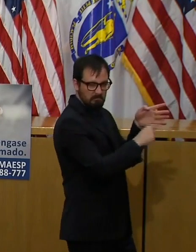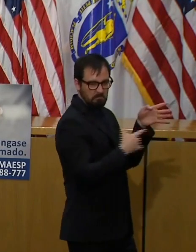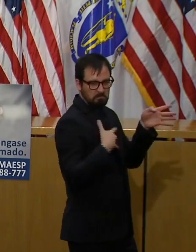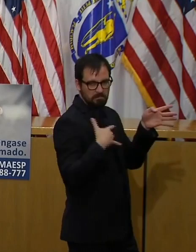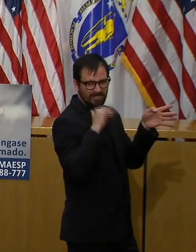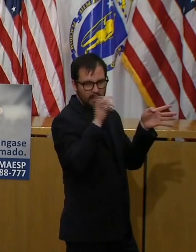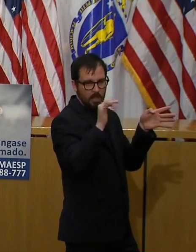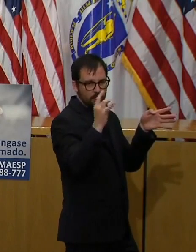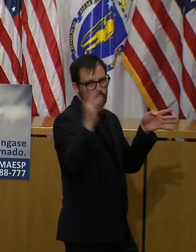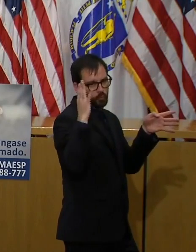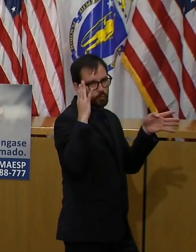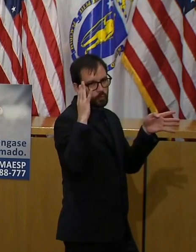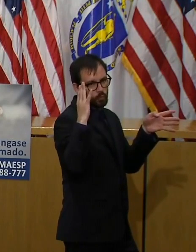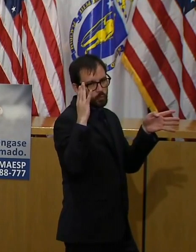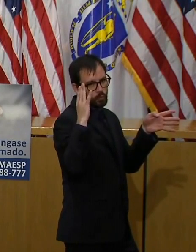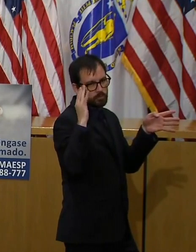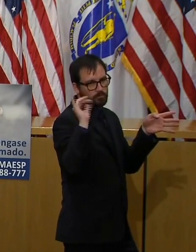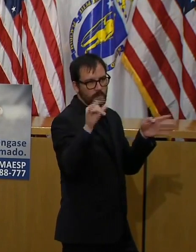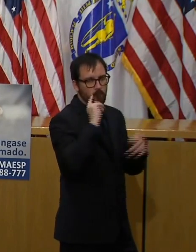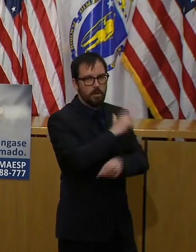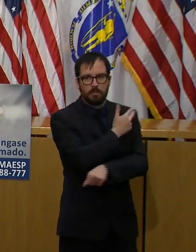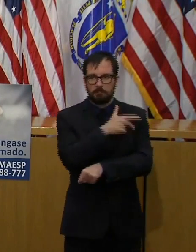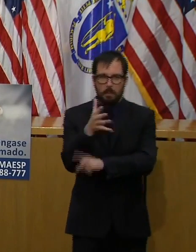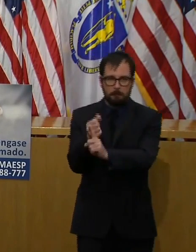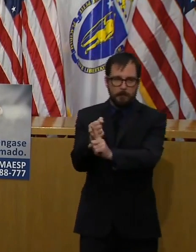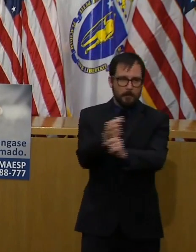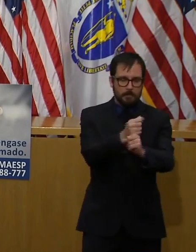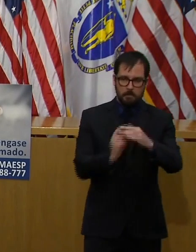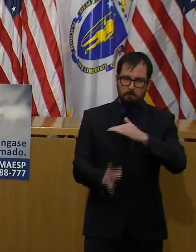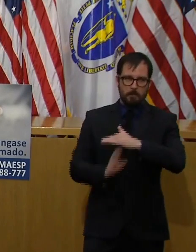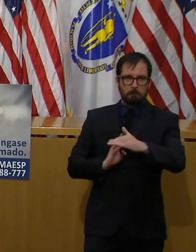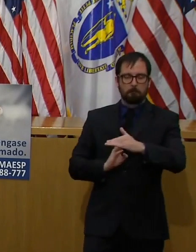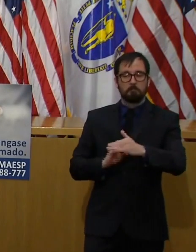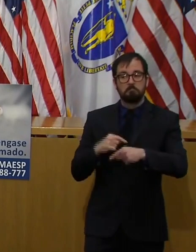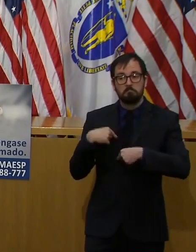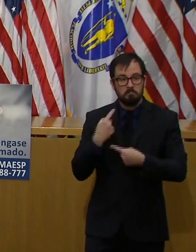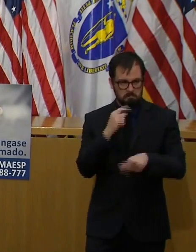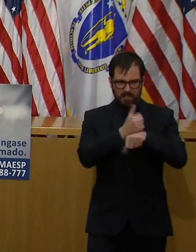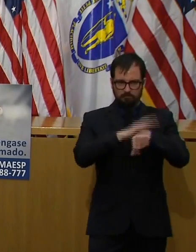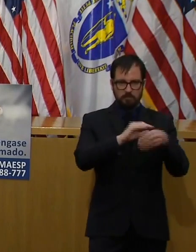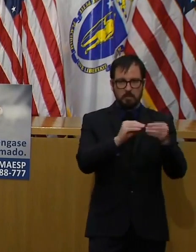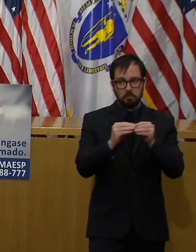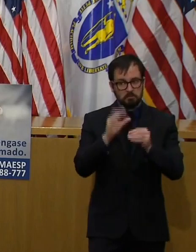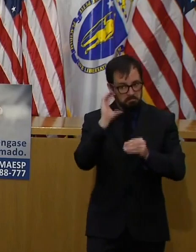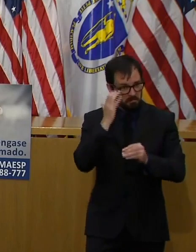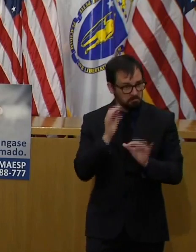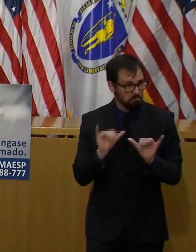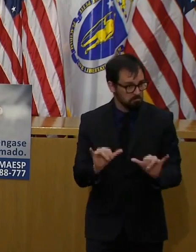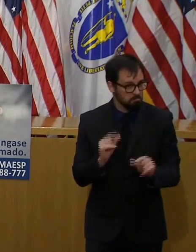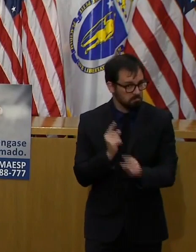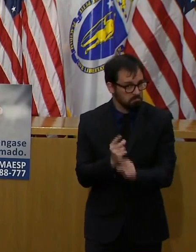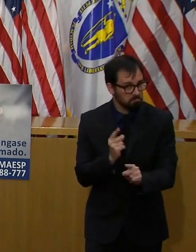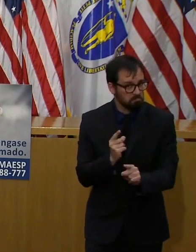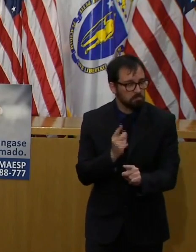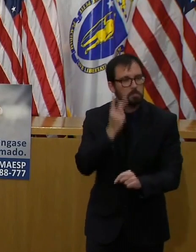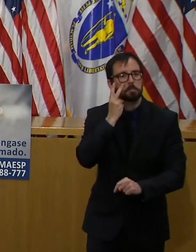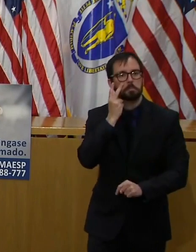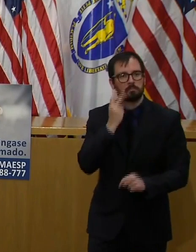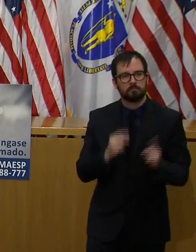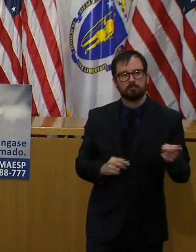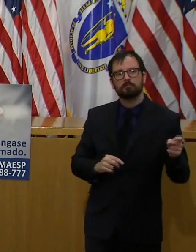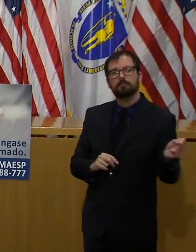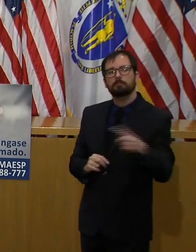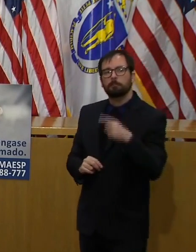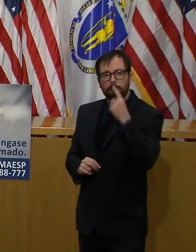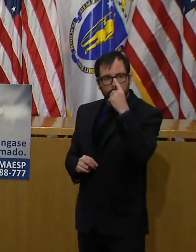to believe. Governor Cuomo has extended his pause to May 15th. Are you expecting a